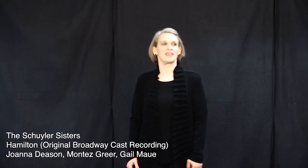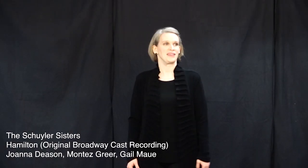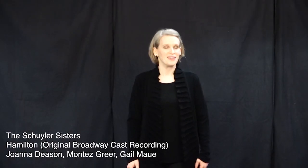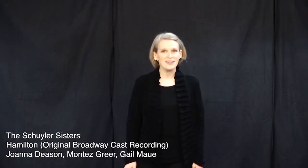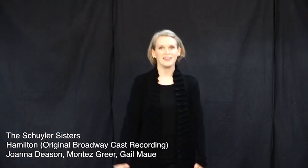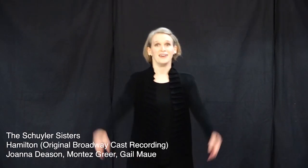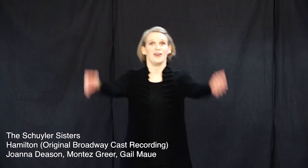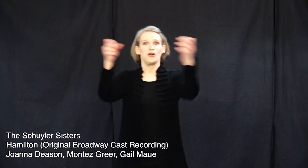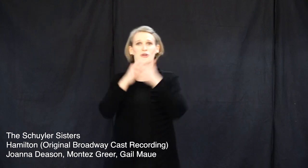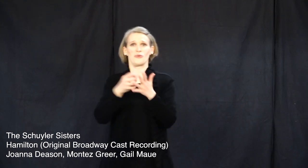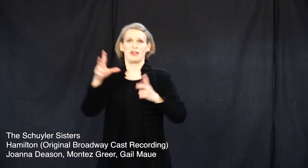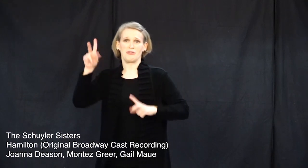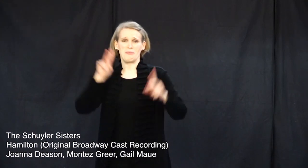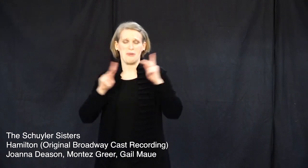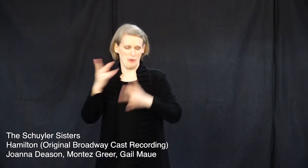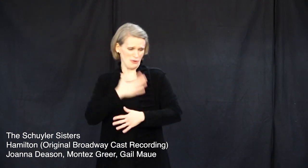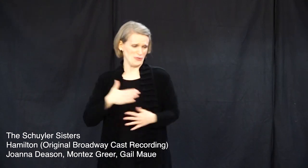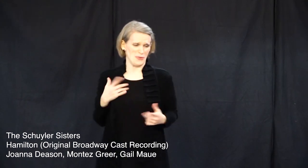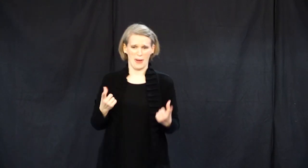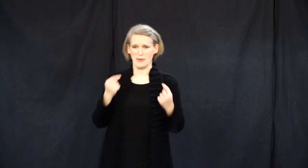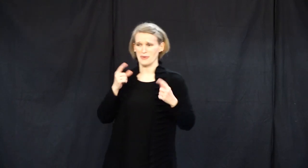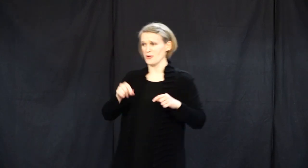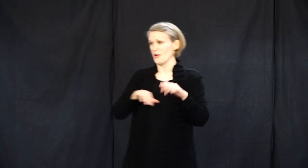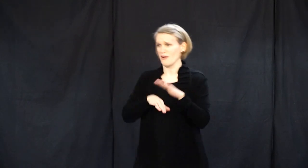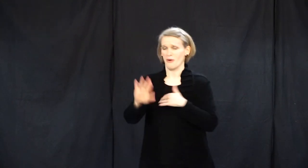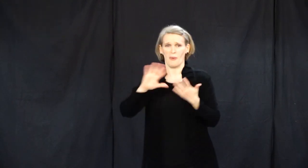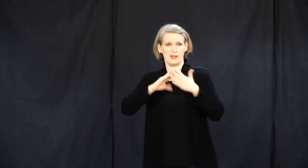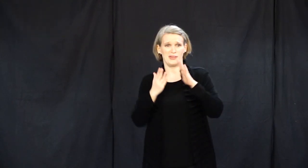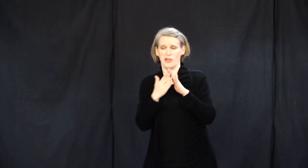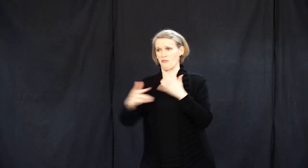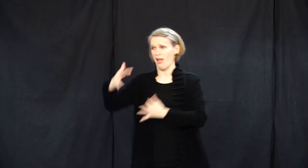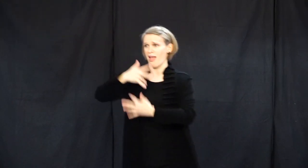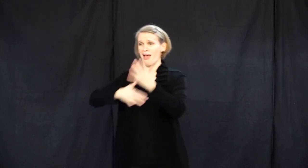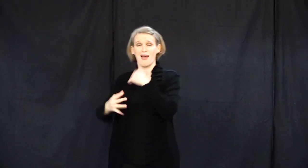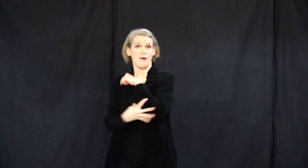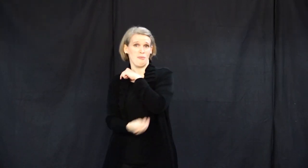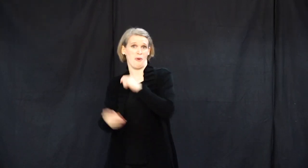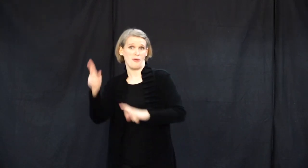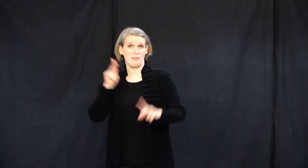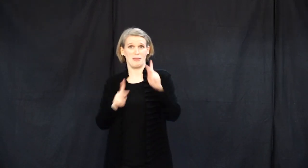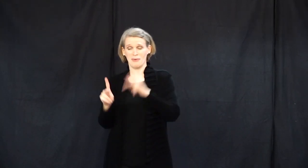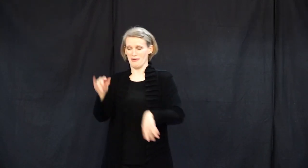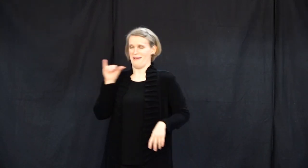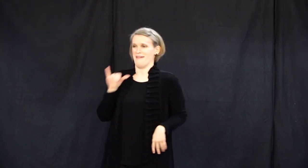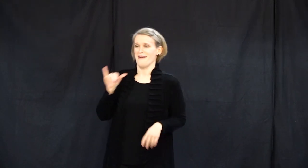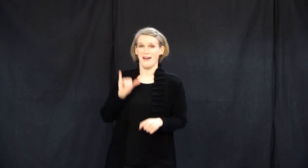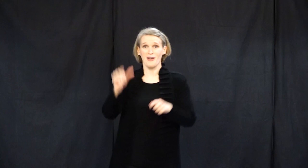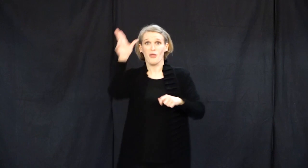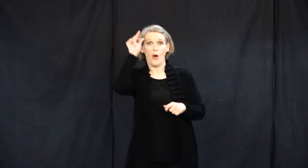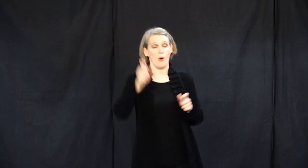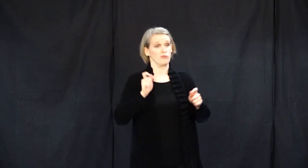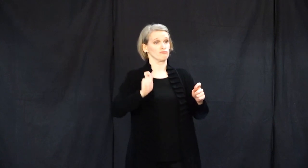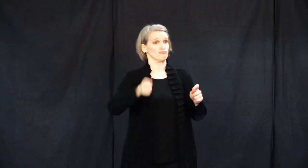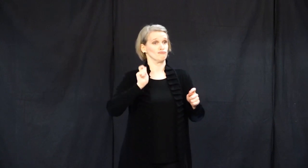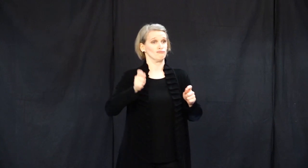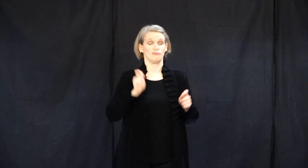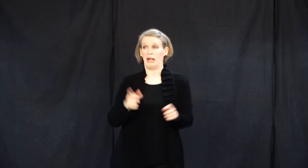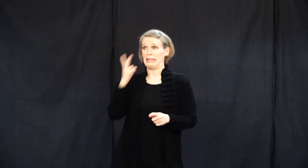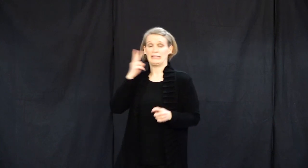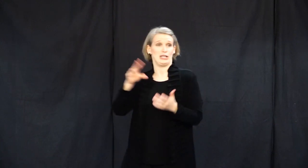There's nothing rich folks love more than going downtown and slumming it with the poor. They pull up in their carriages and gawk at the students in the common just to